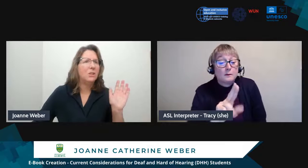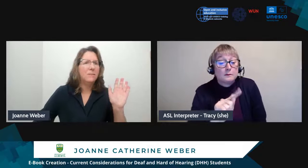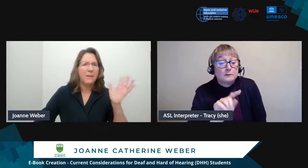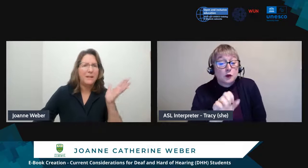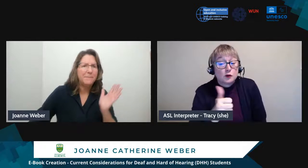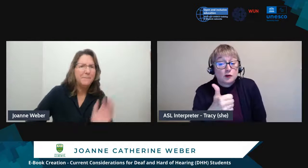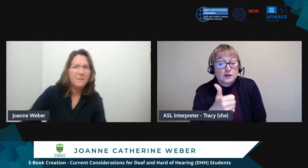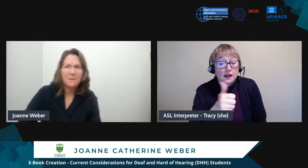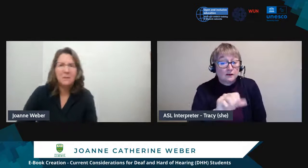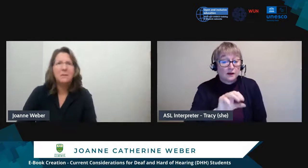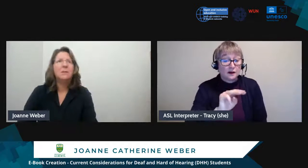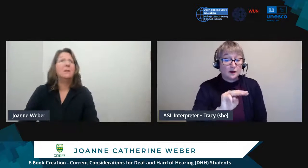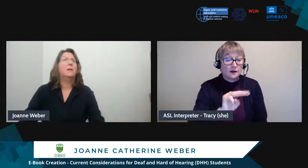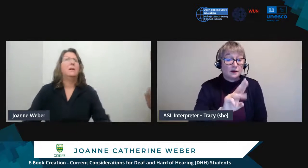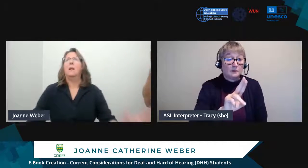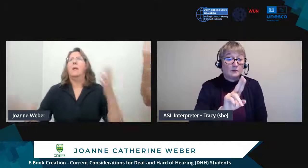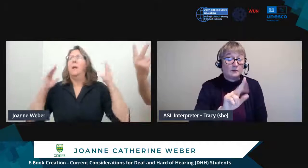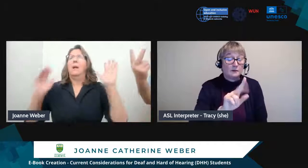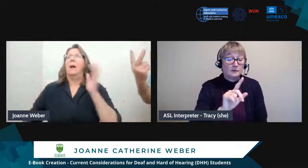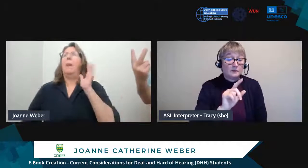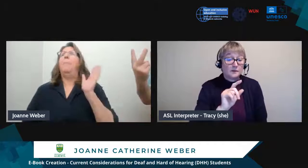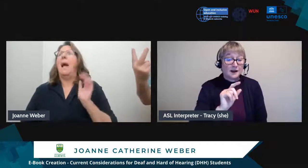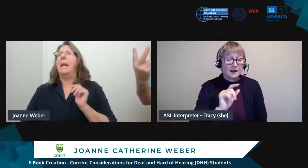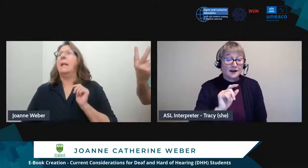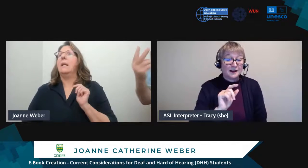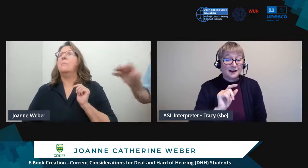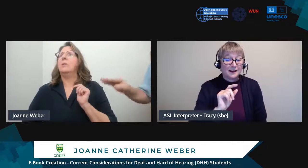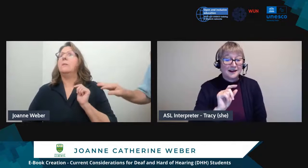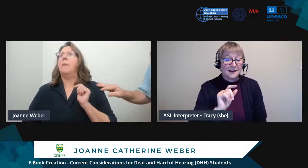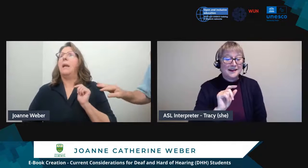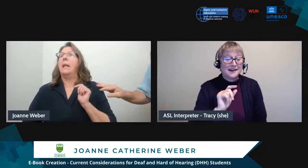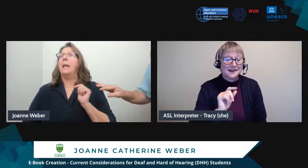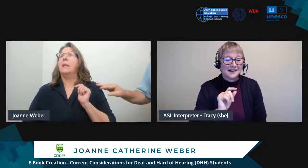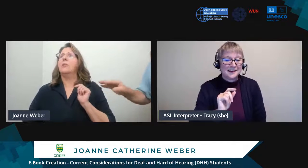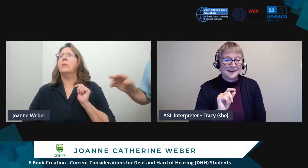new framework, multimodal learning principles.